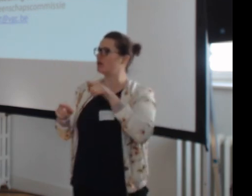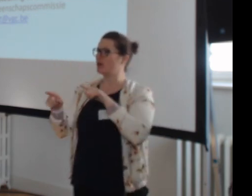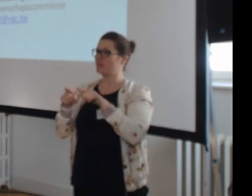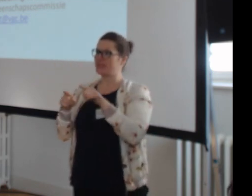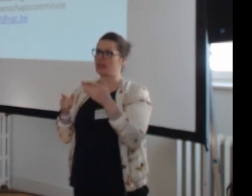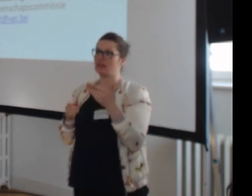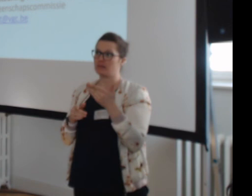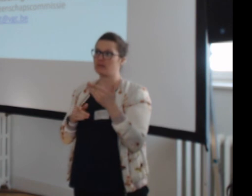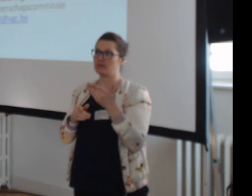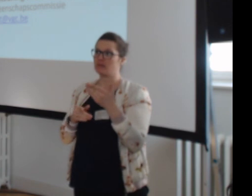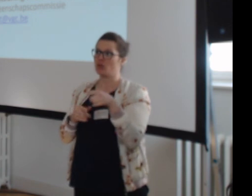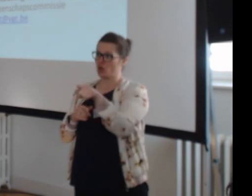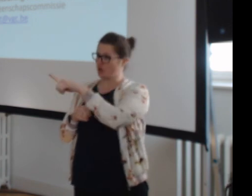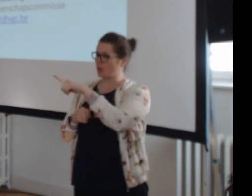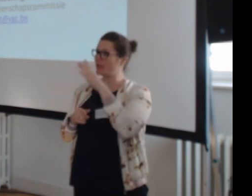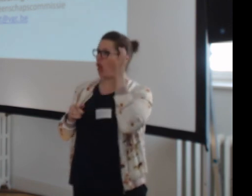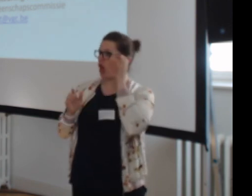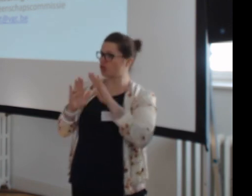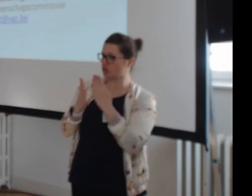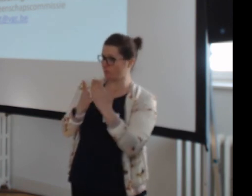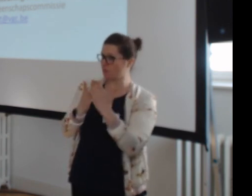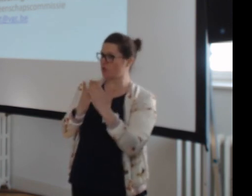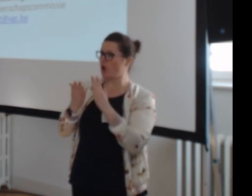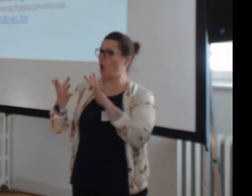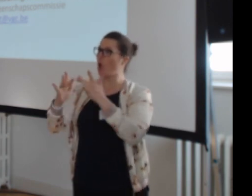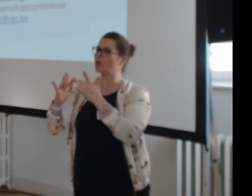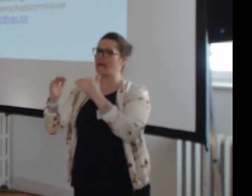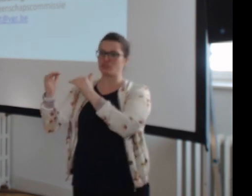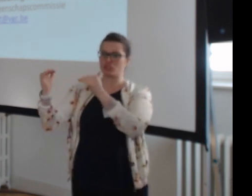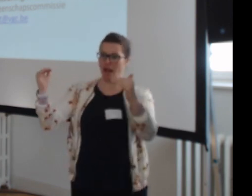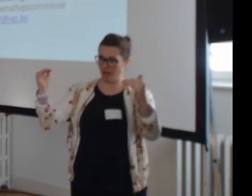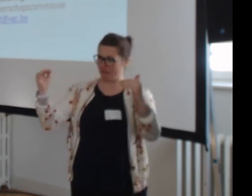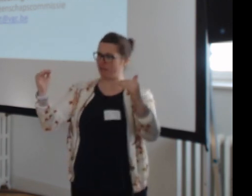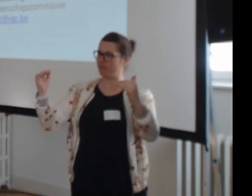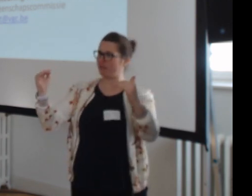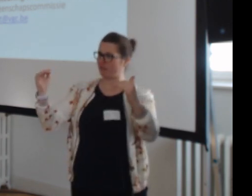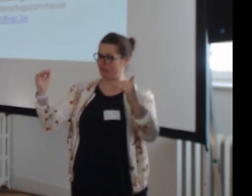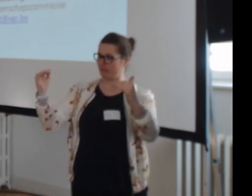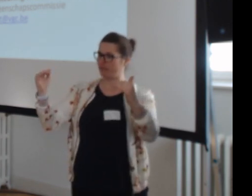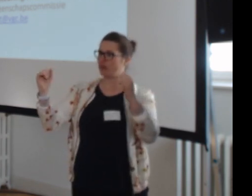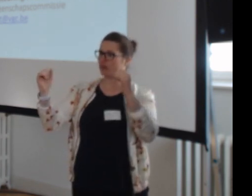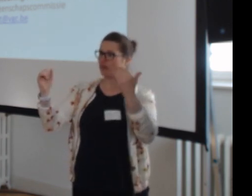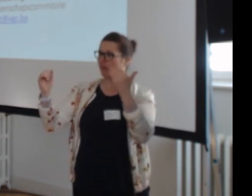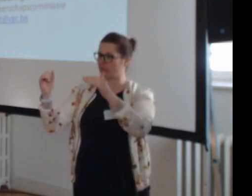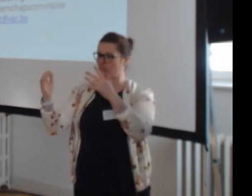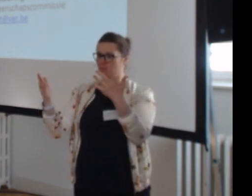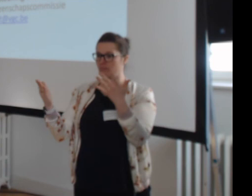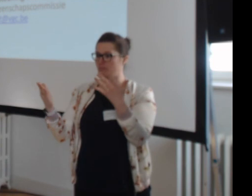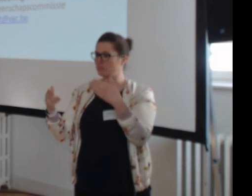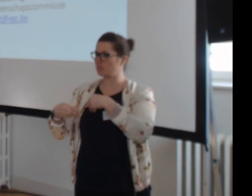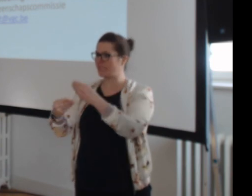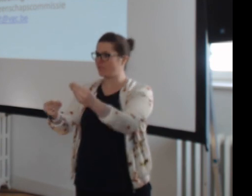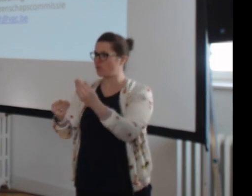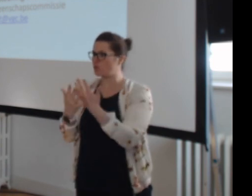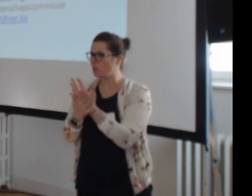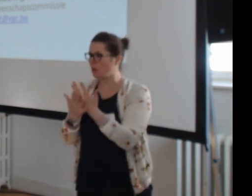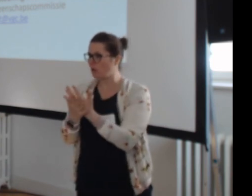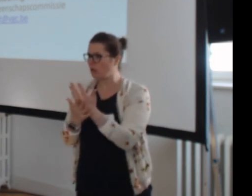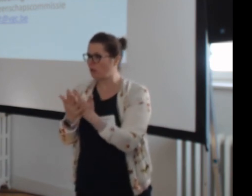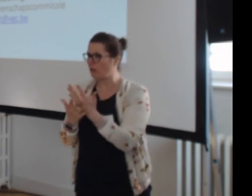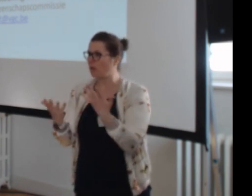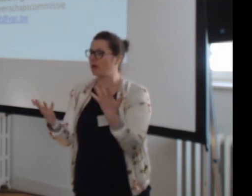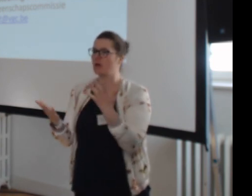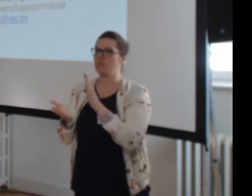can put some DAISY books on an online shelf for a patron. You give him a number and